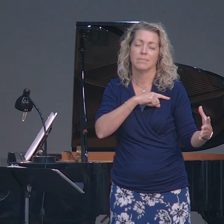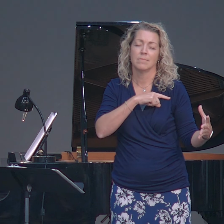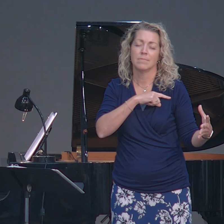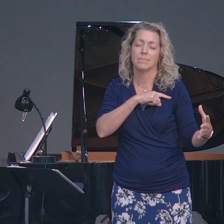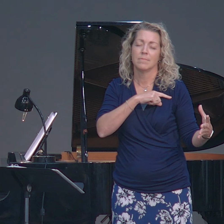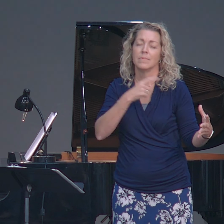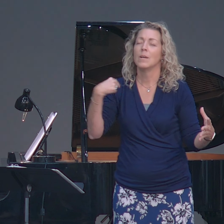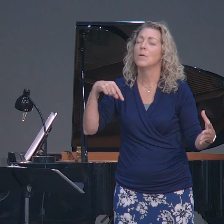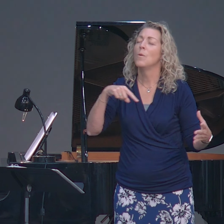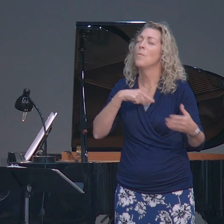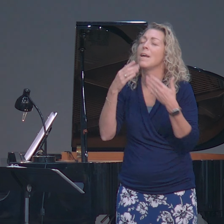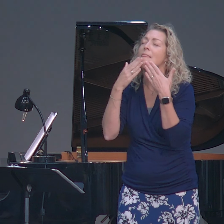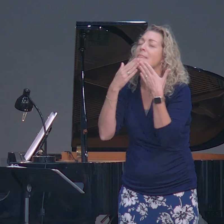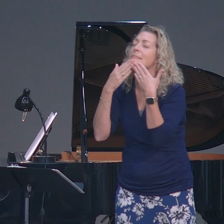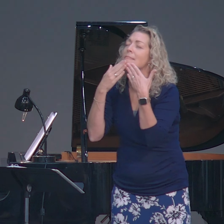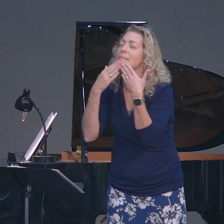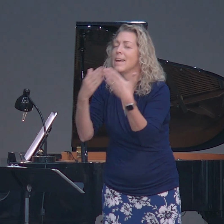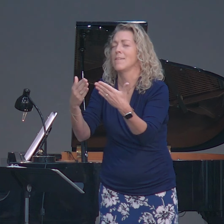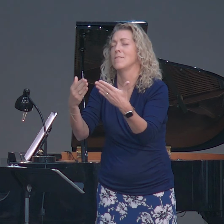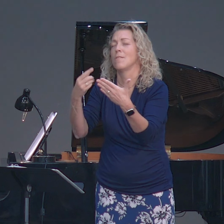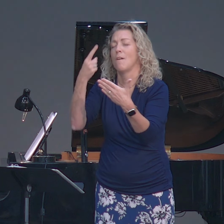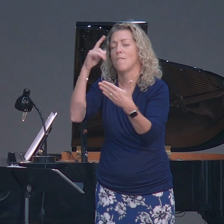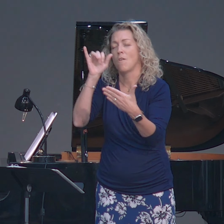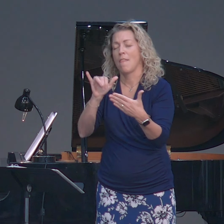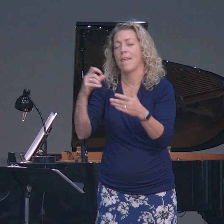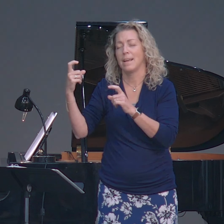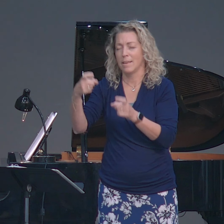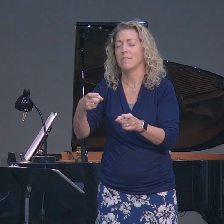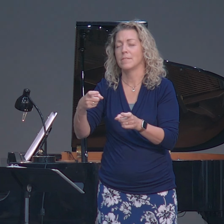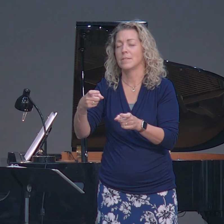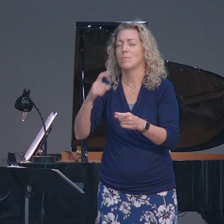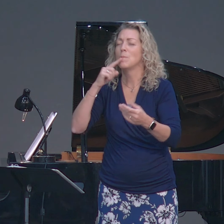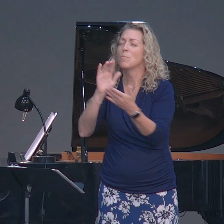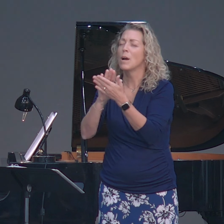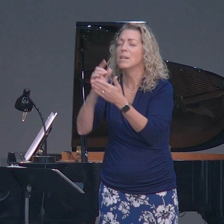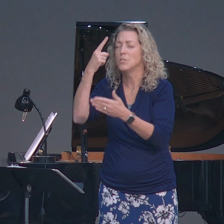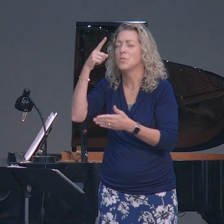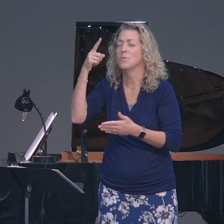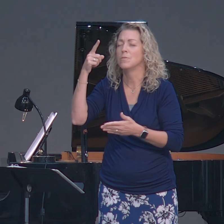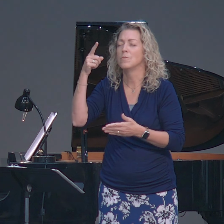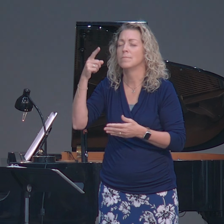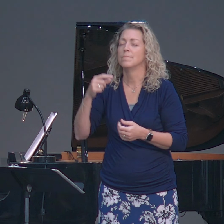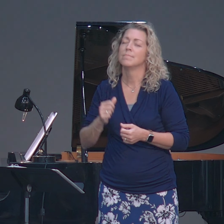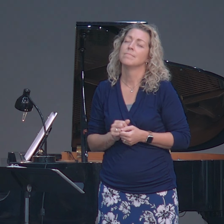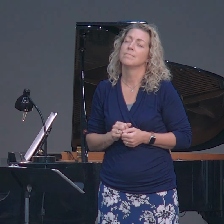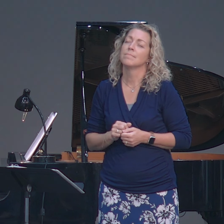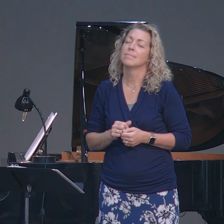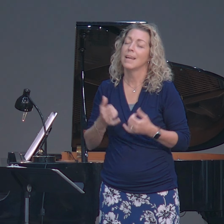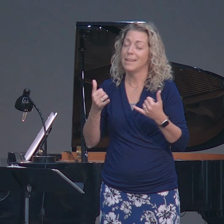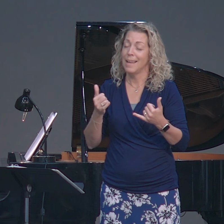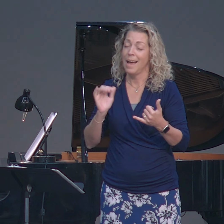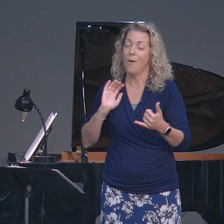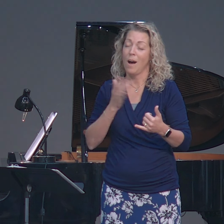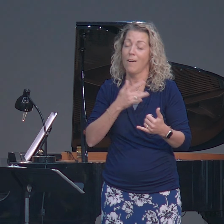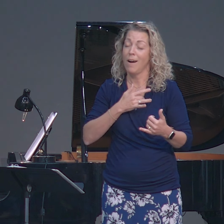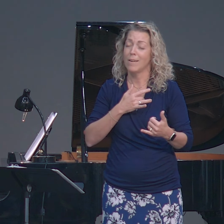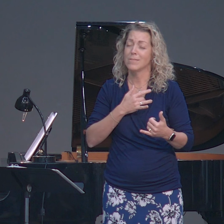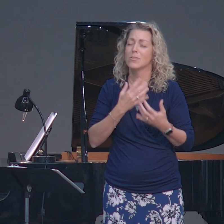we thank you for that. We praise you for that. And we ask now, Lord, that you would soften our